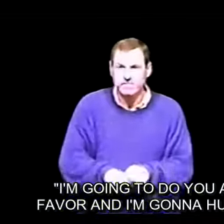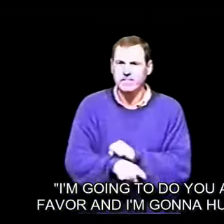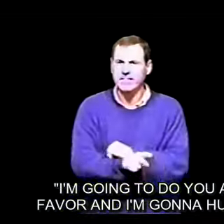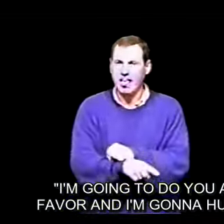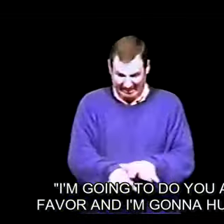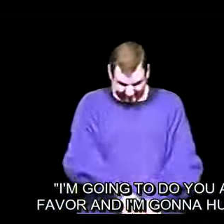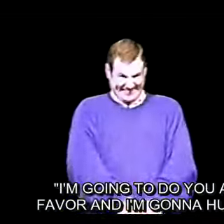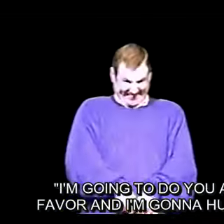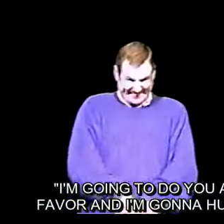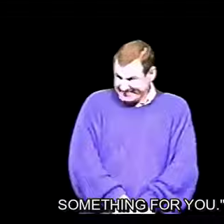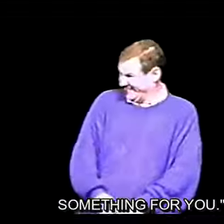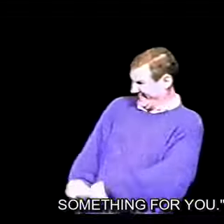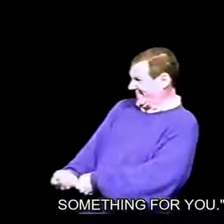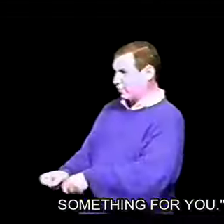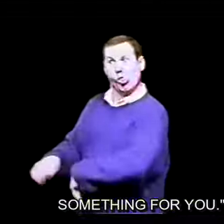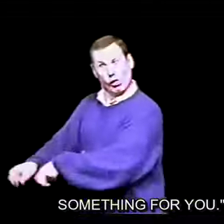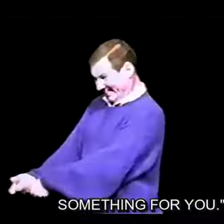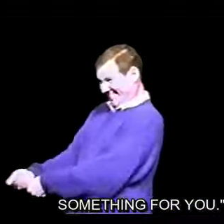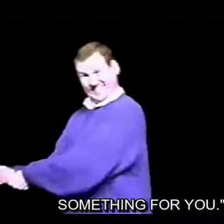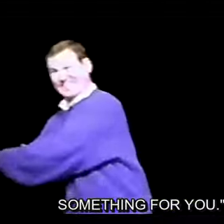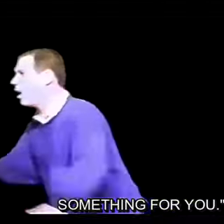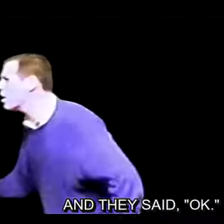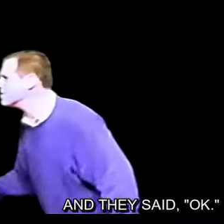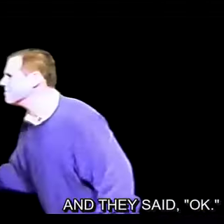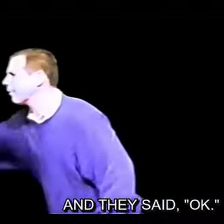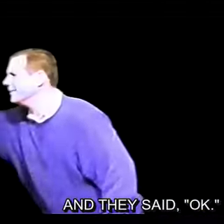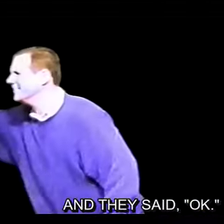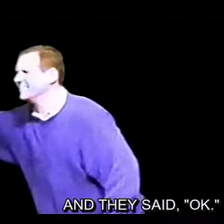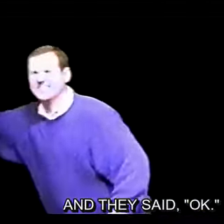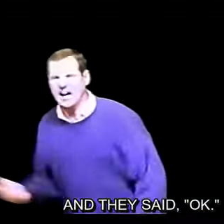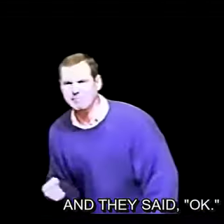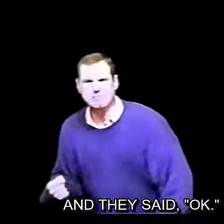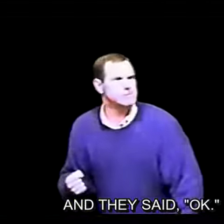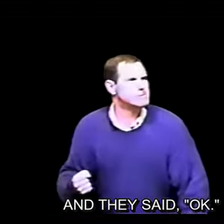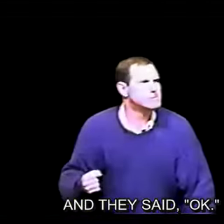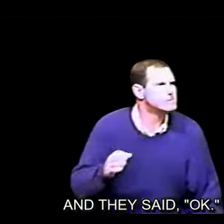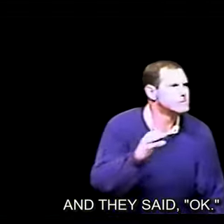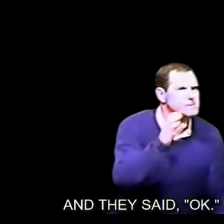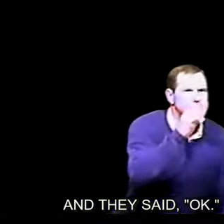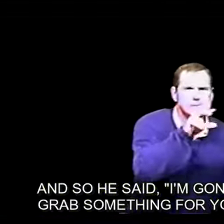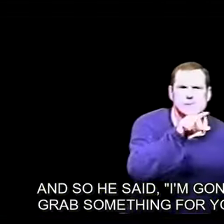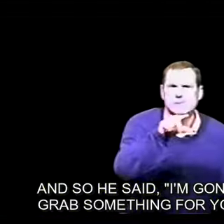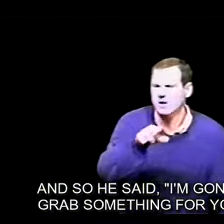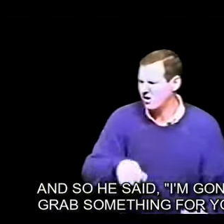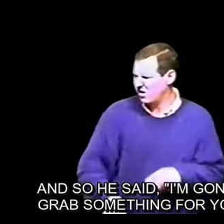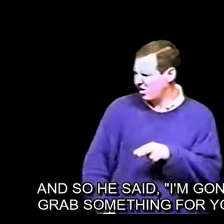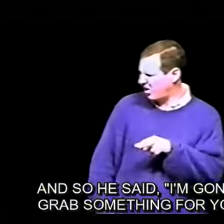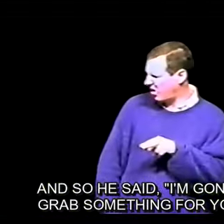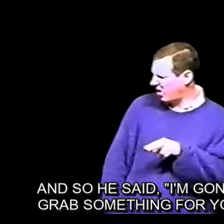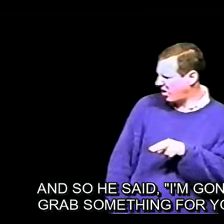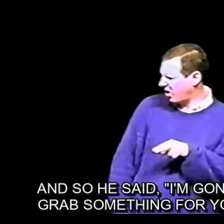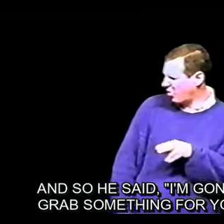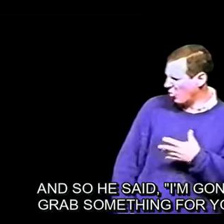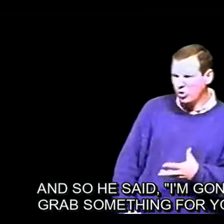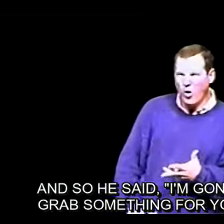hunt something for you. And I said, okay. And so he said, I'm going to grab something for you. And